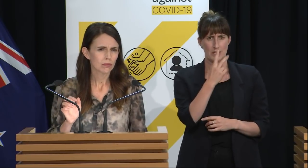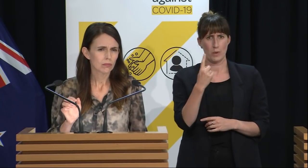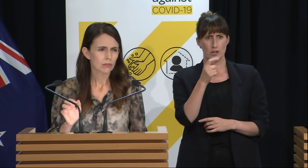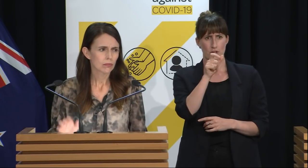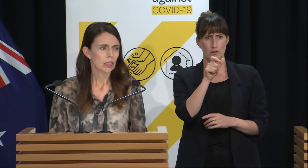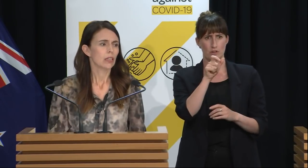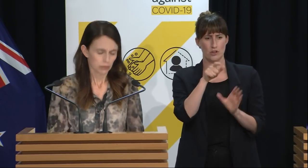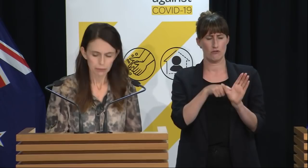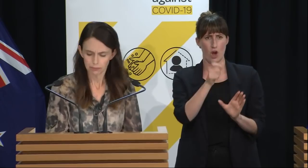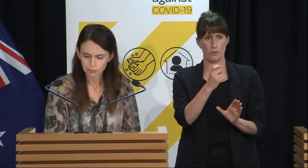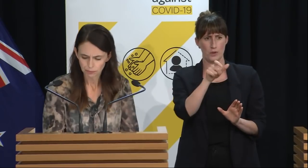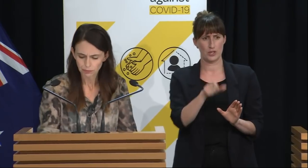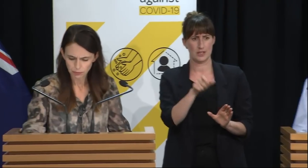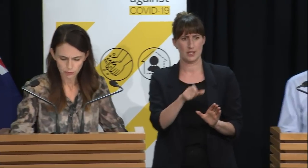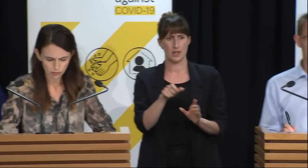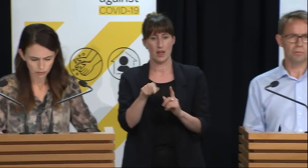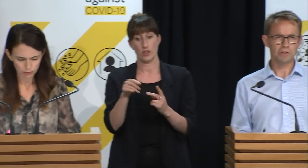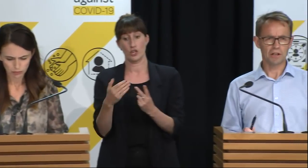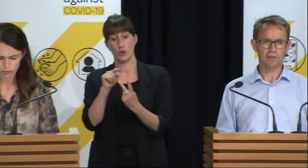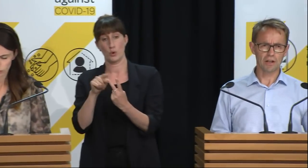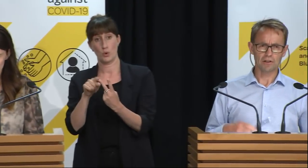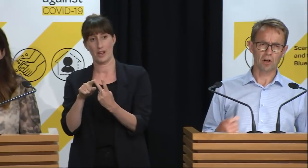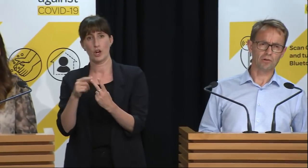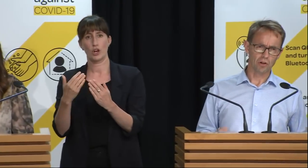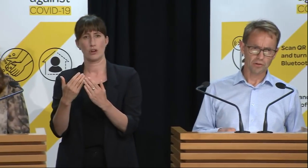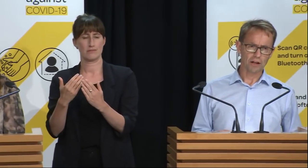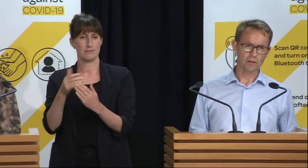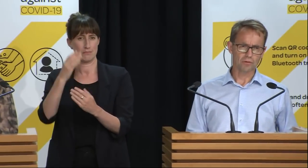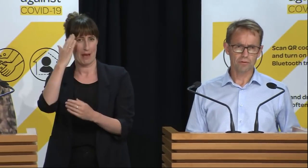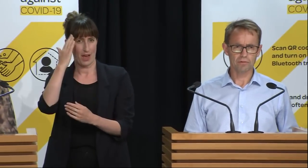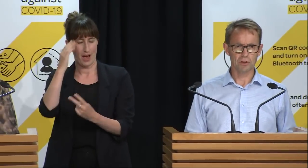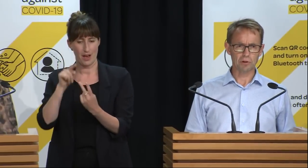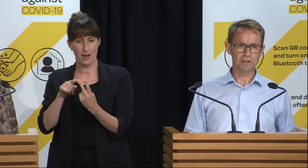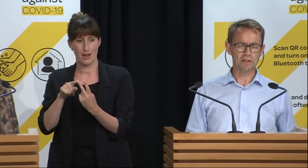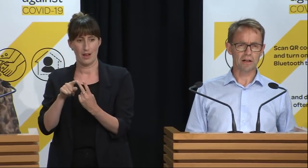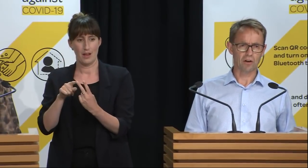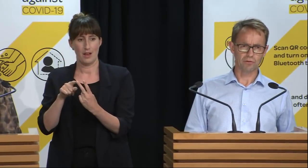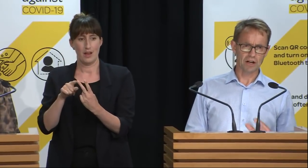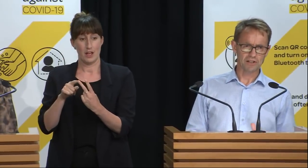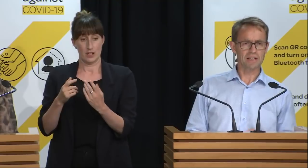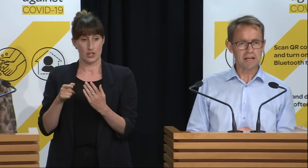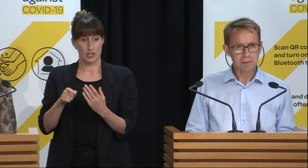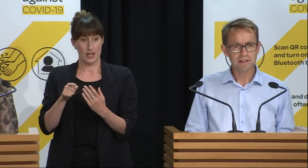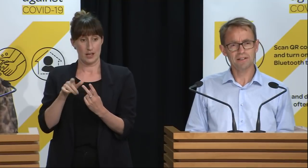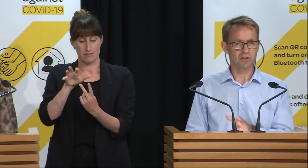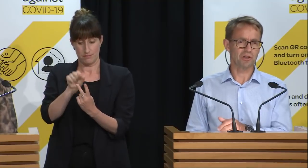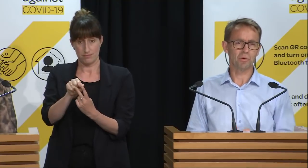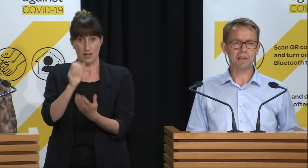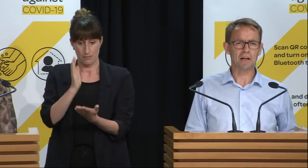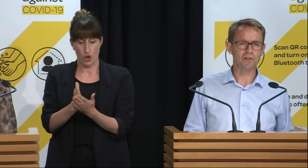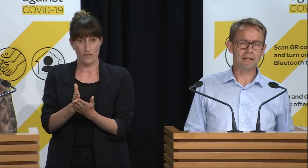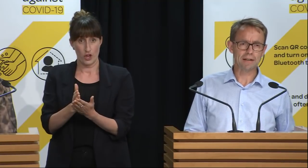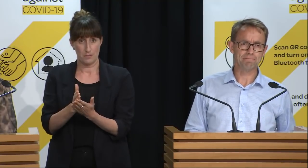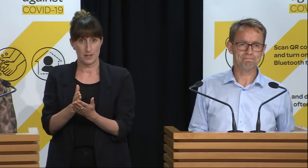today? Yes, she will be classified as a community case and a close contact of of case M, so she